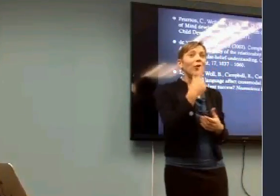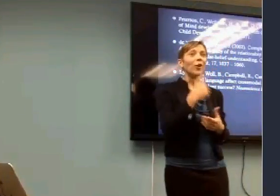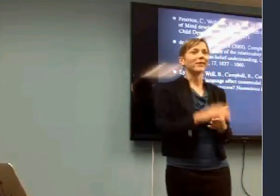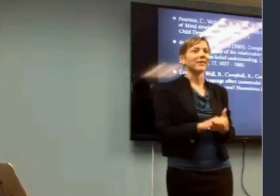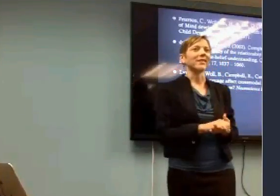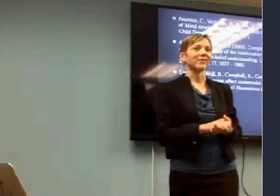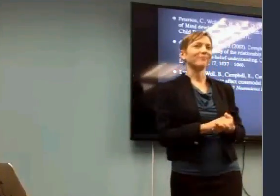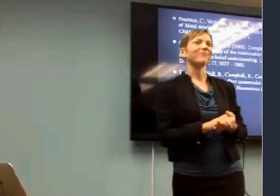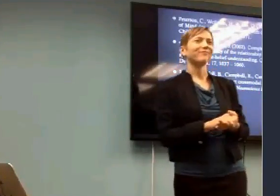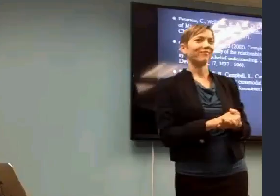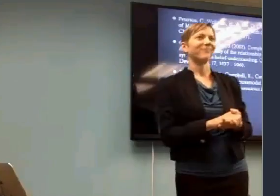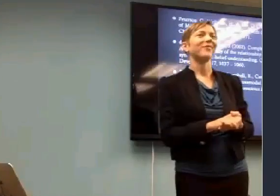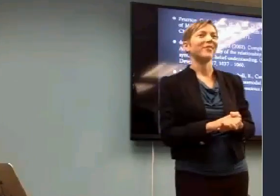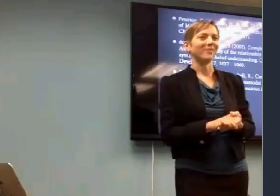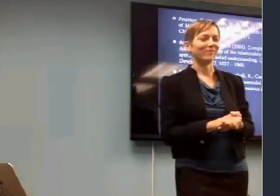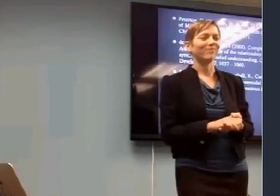Yeah, thank you for asking.